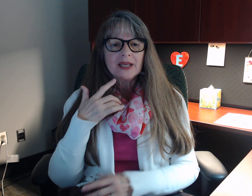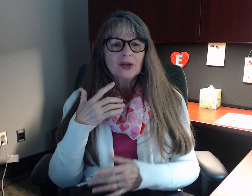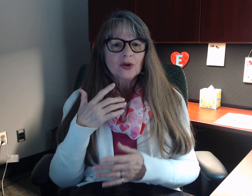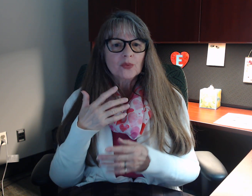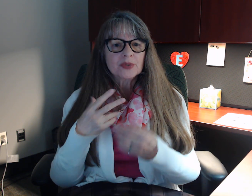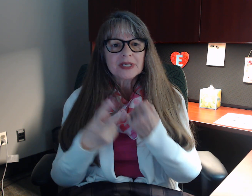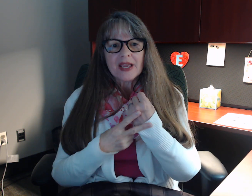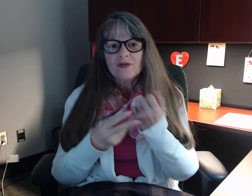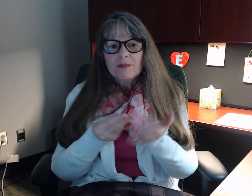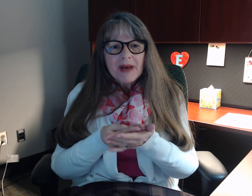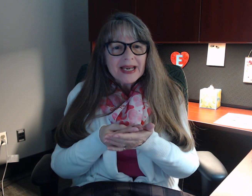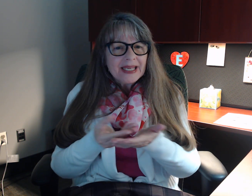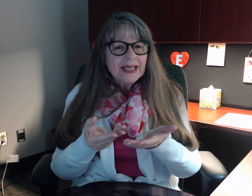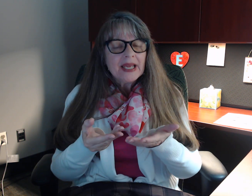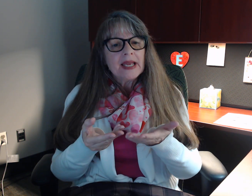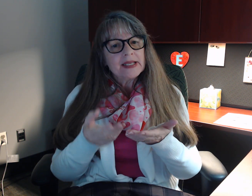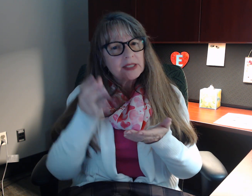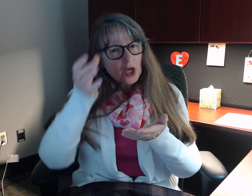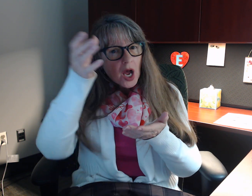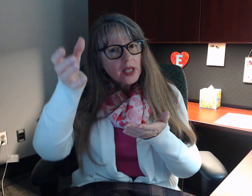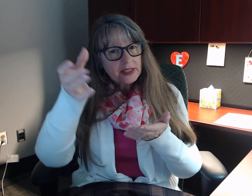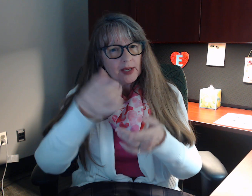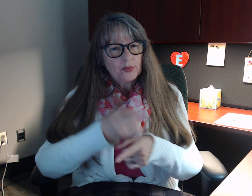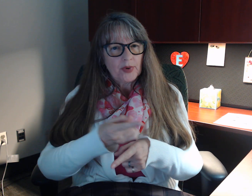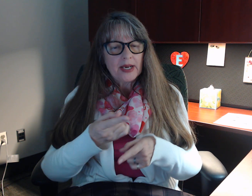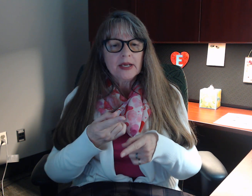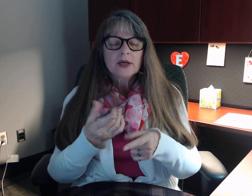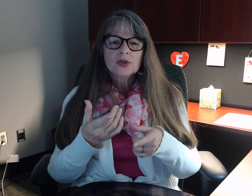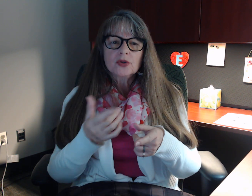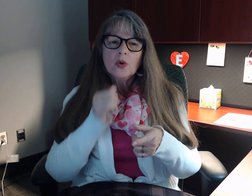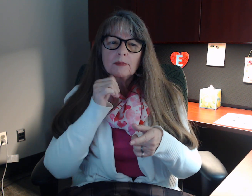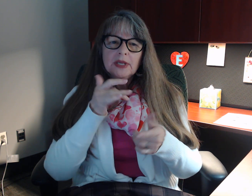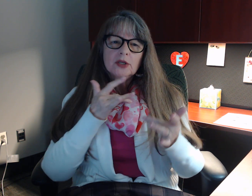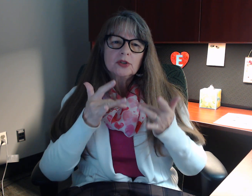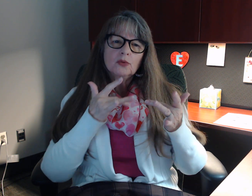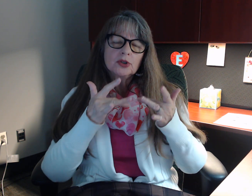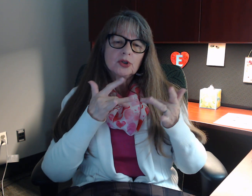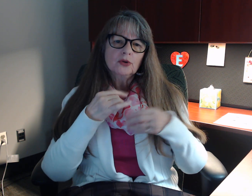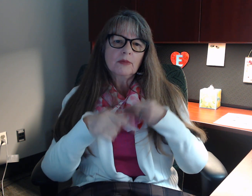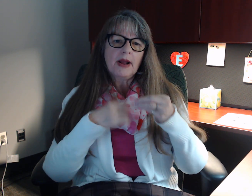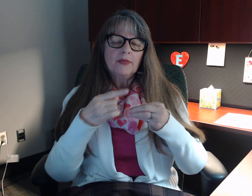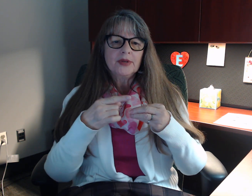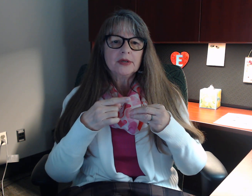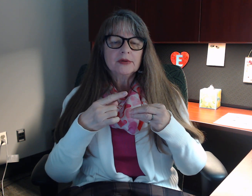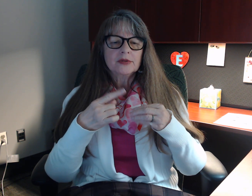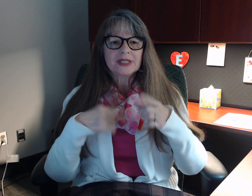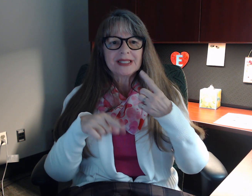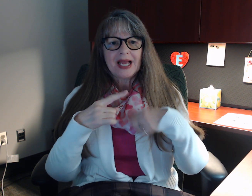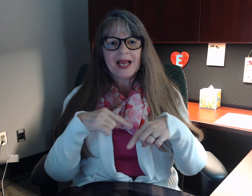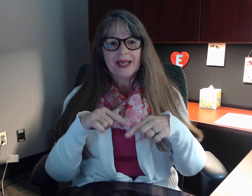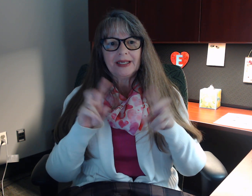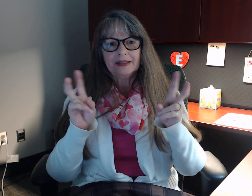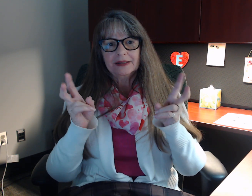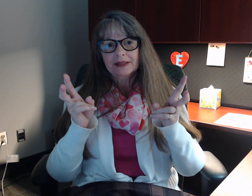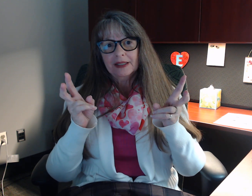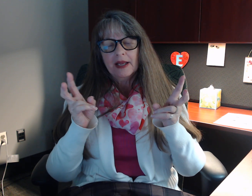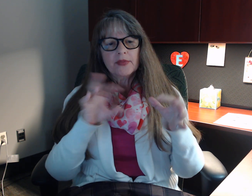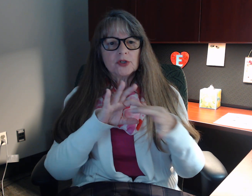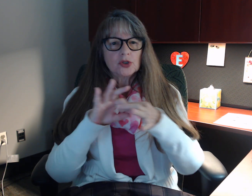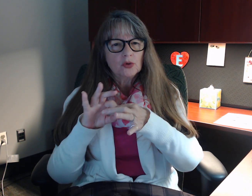know, save money. It's the concept, right? So don't be so concerned about the sign that's associated